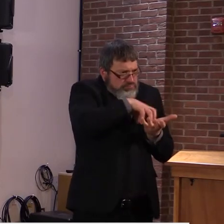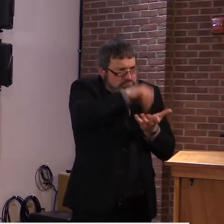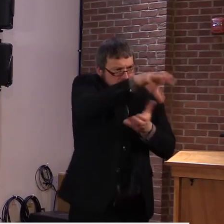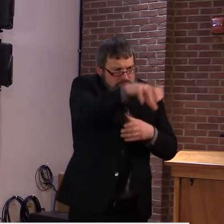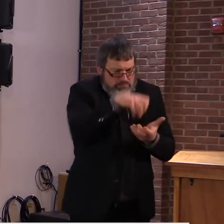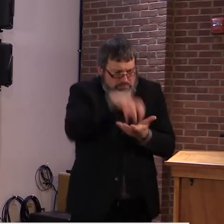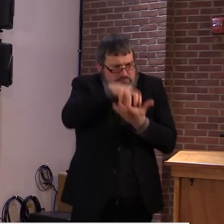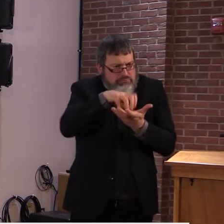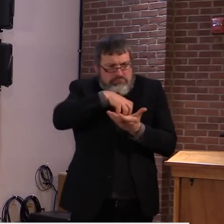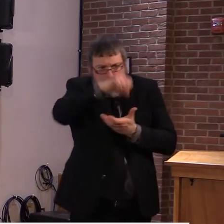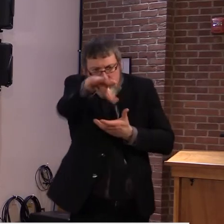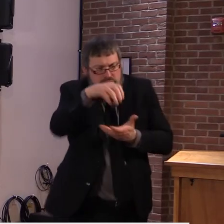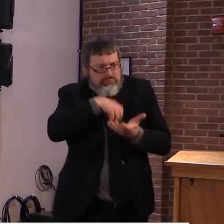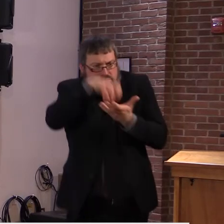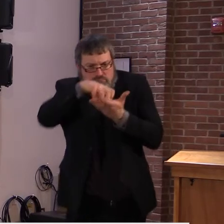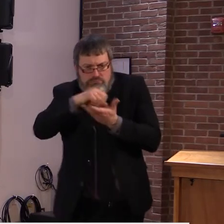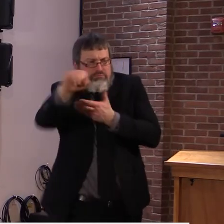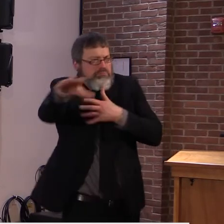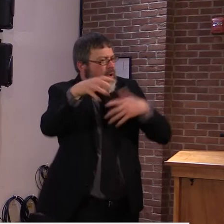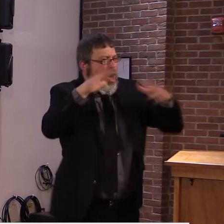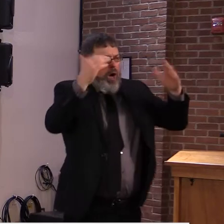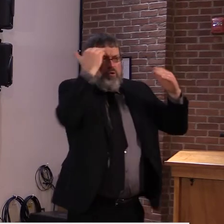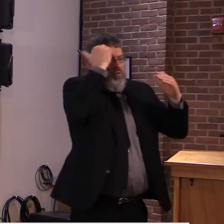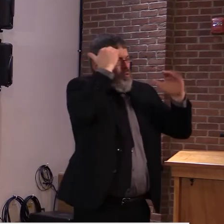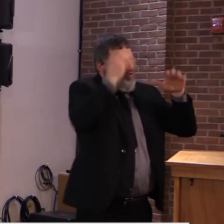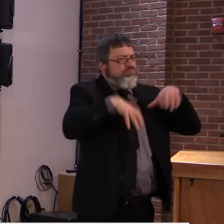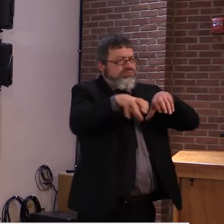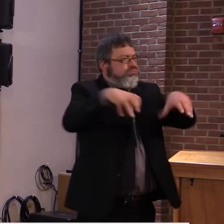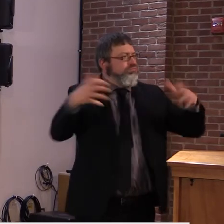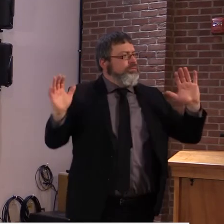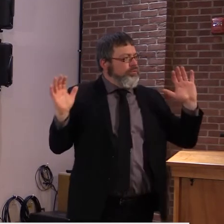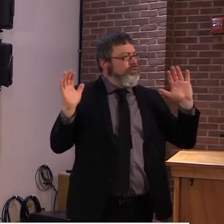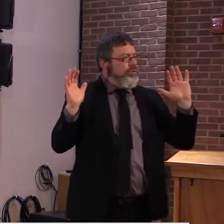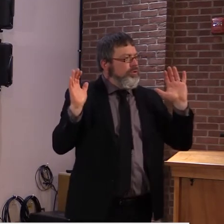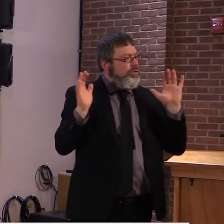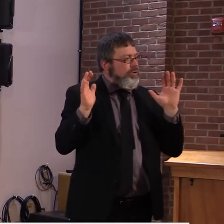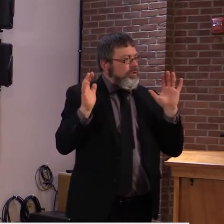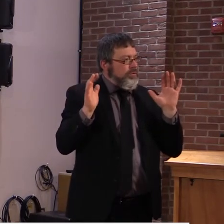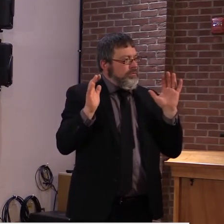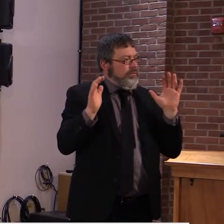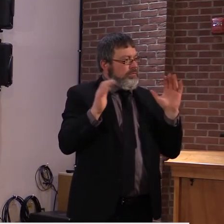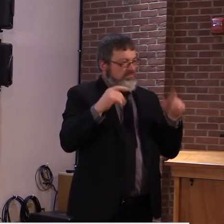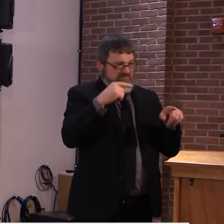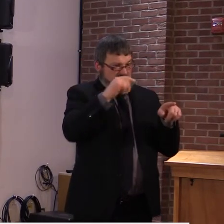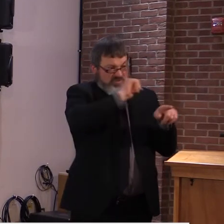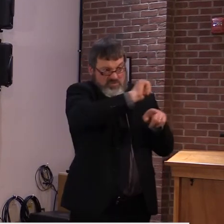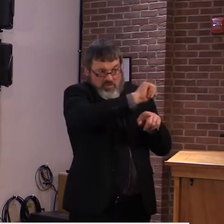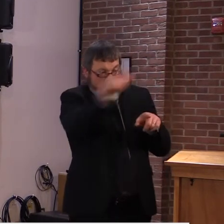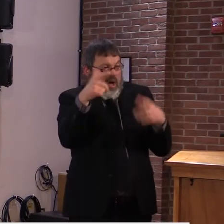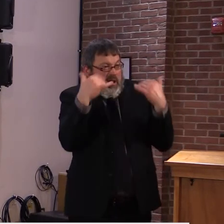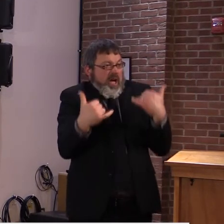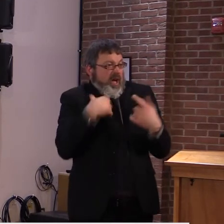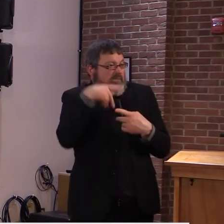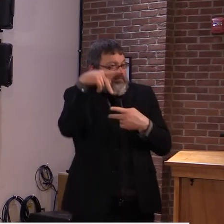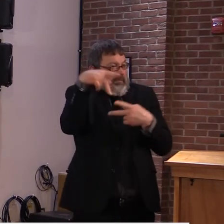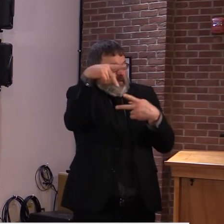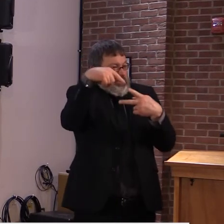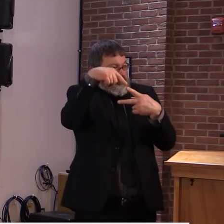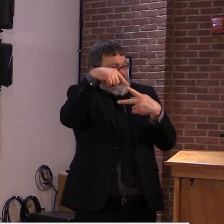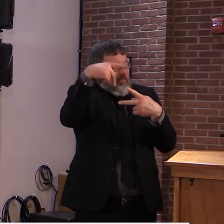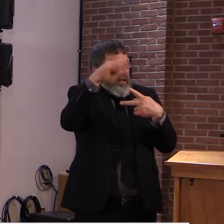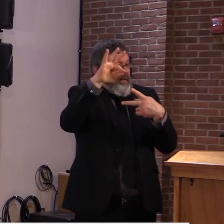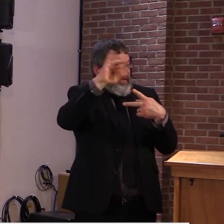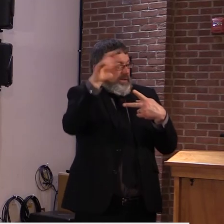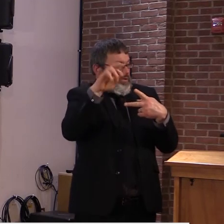they have preferentially gotten the Pfizer vaccine. And that was actually something that